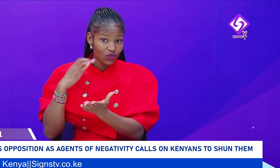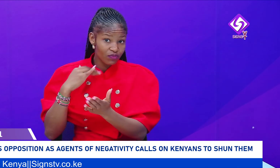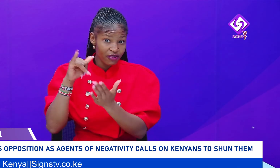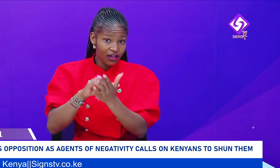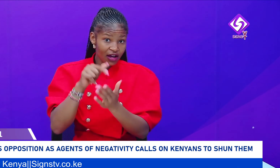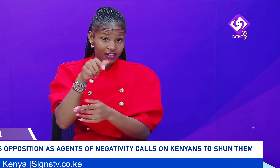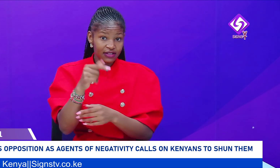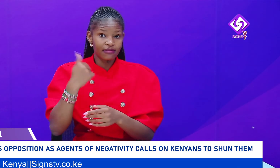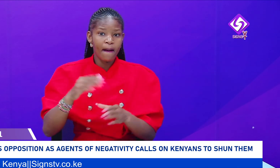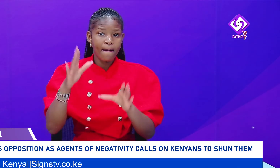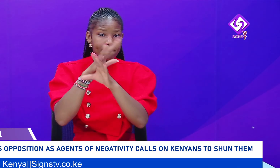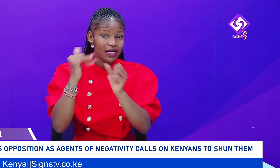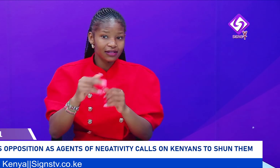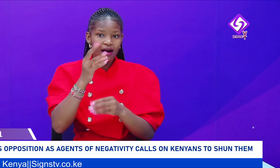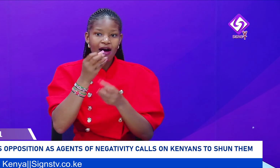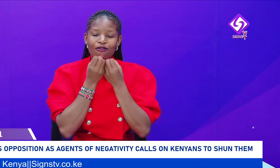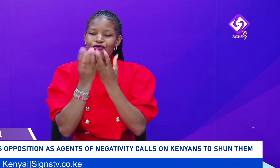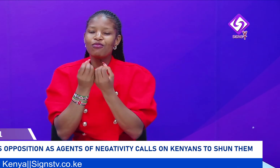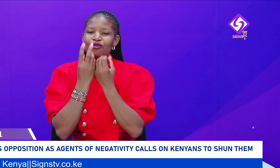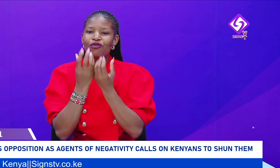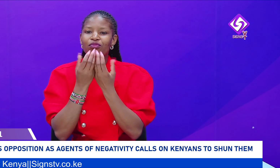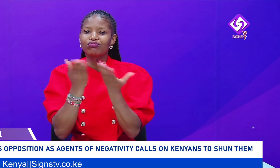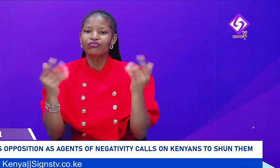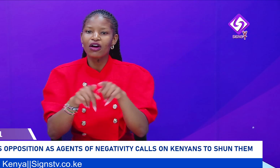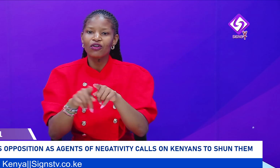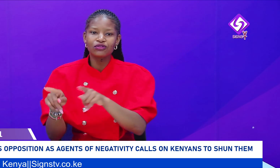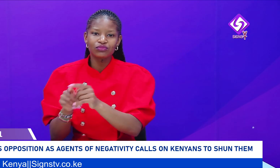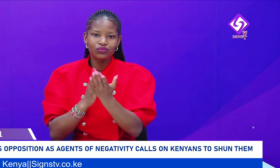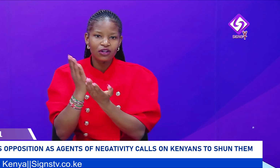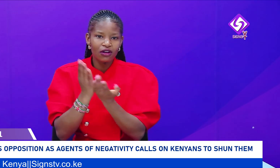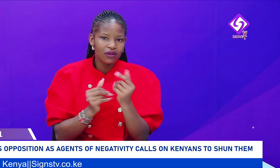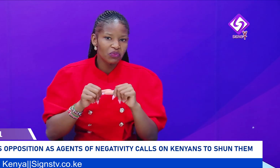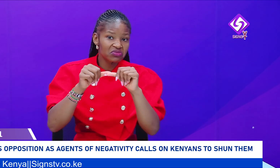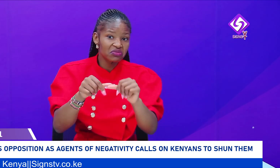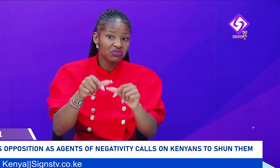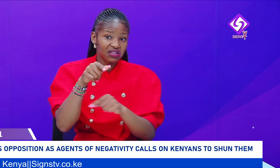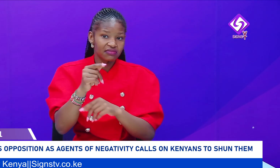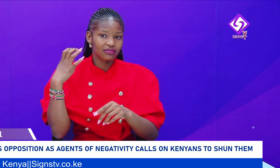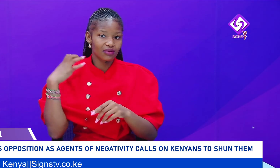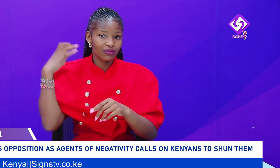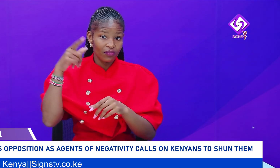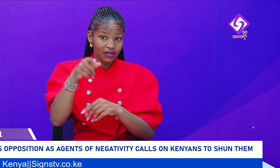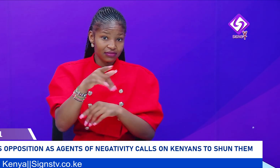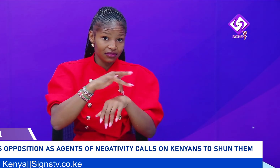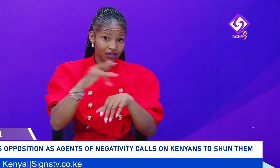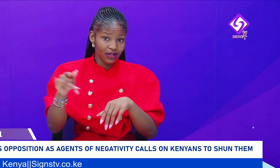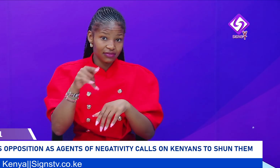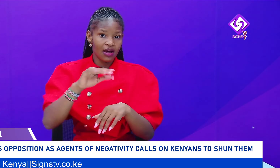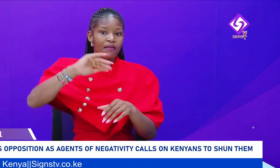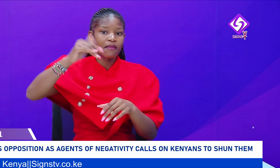that Kenya is a failing state. The president's address also served as